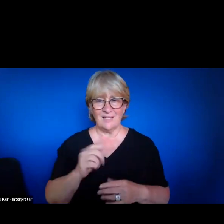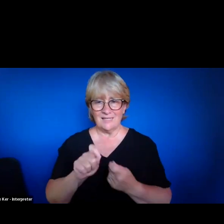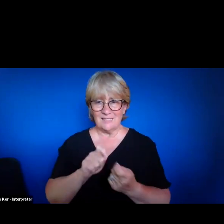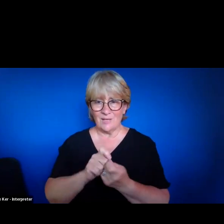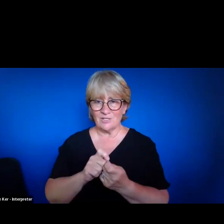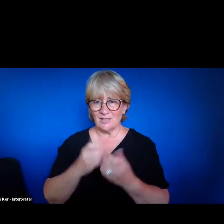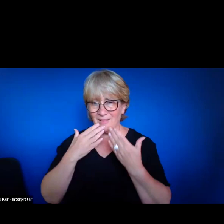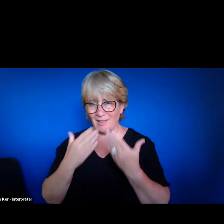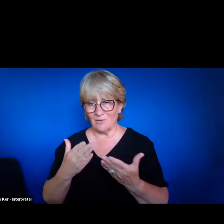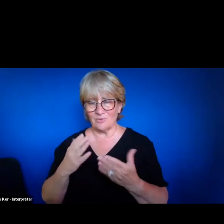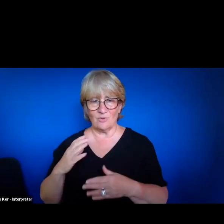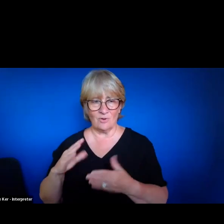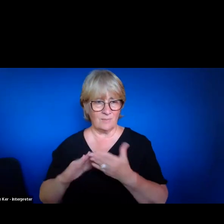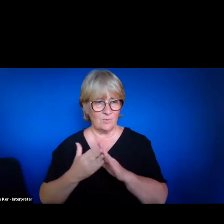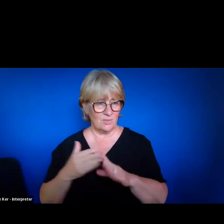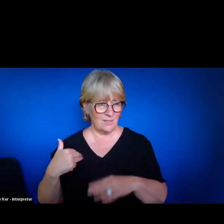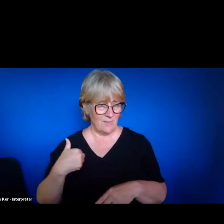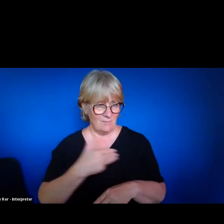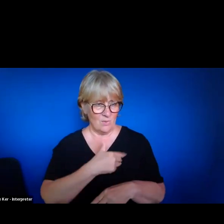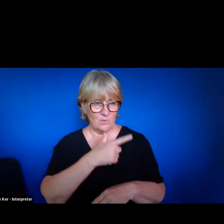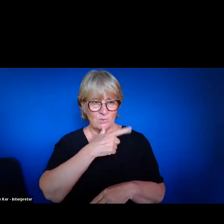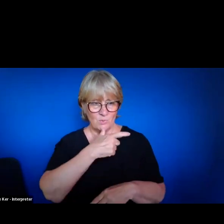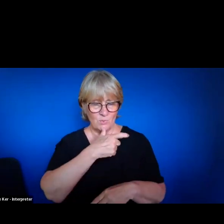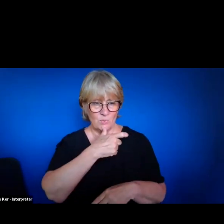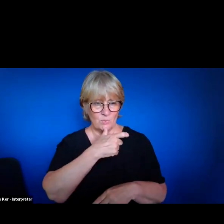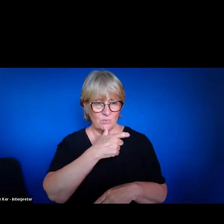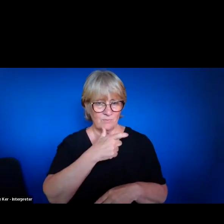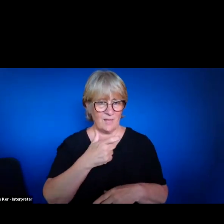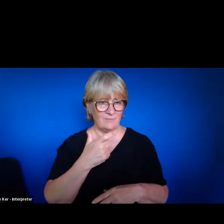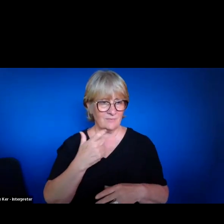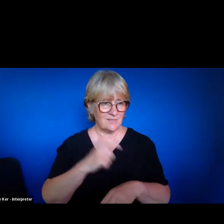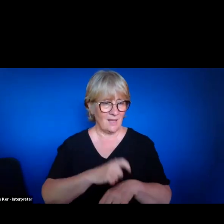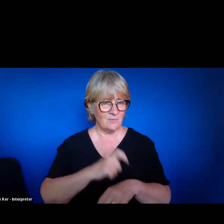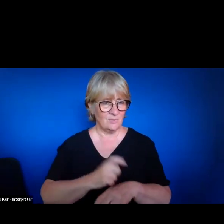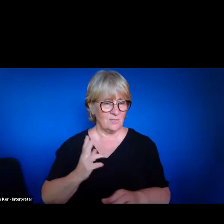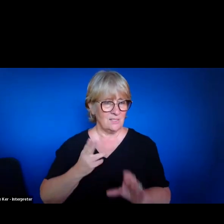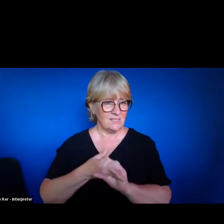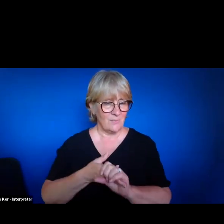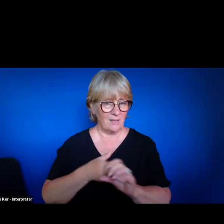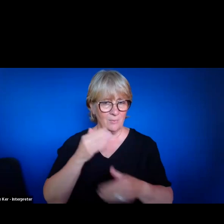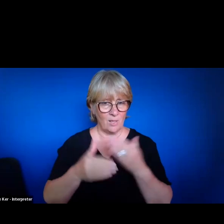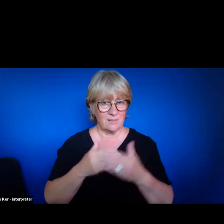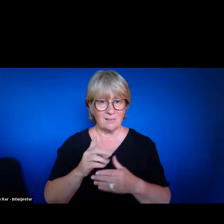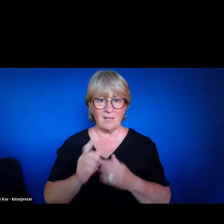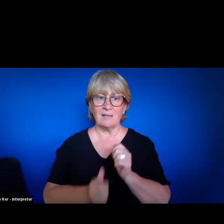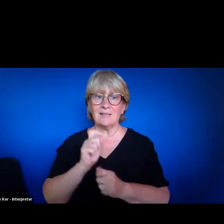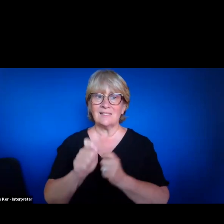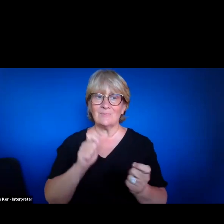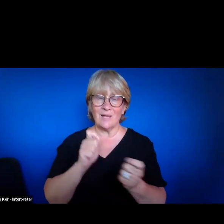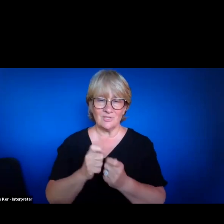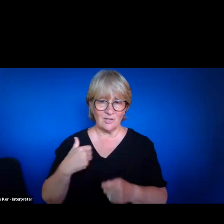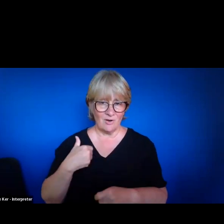thank you to our community members who put in the time to participate in these processes, most especially our members with